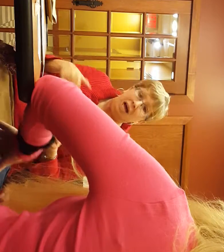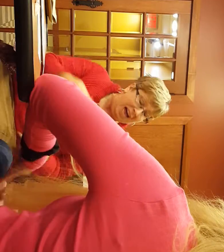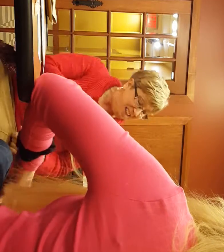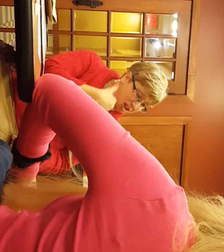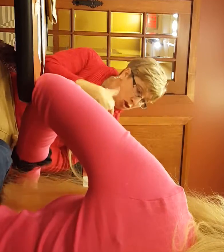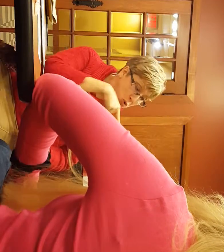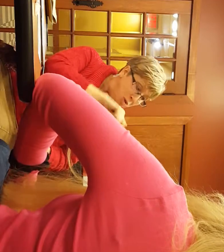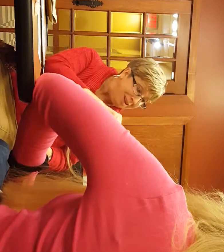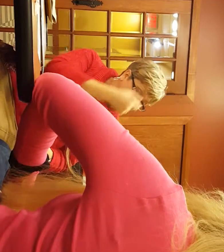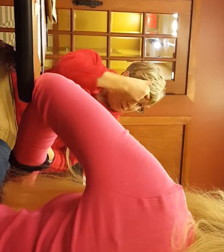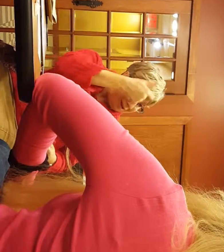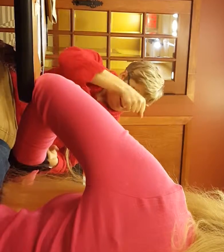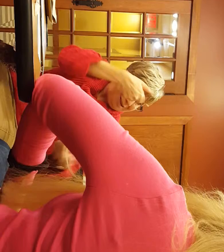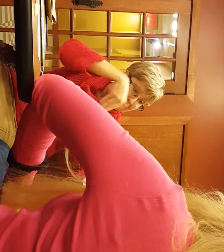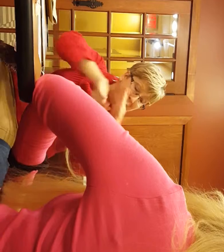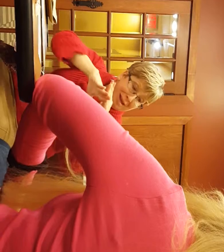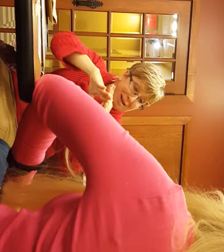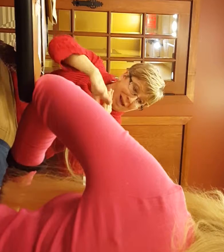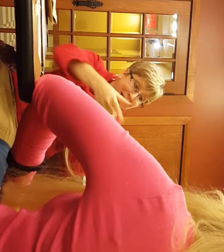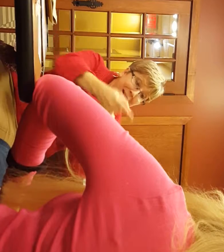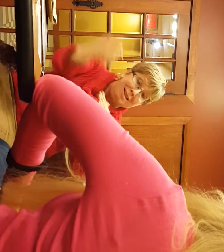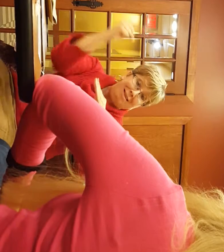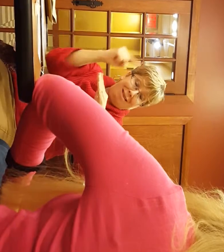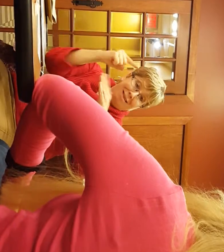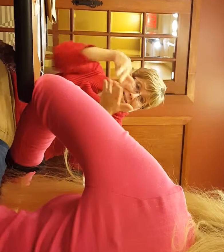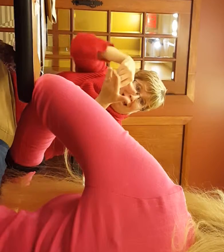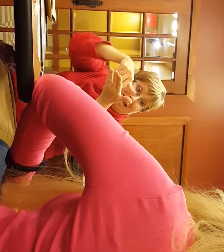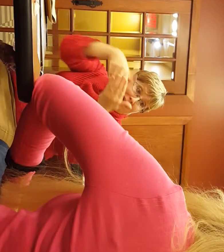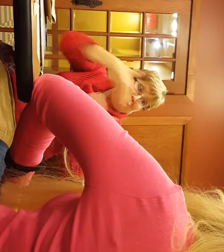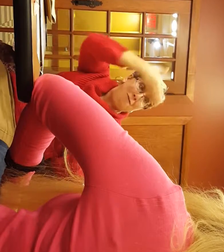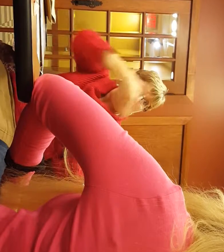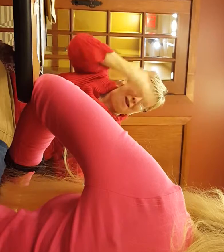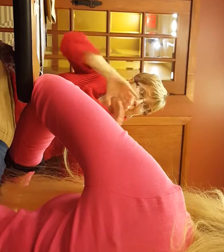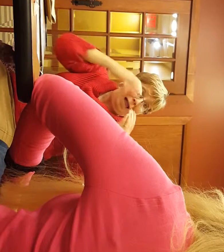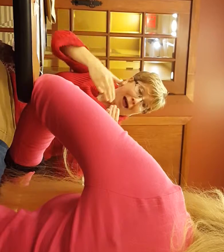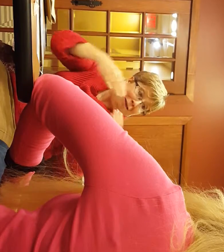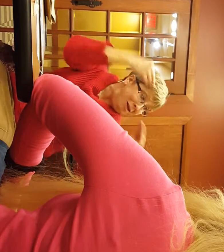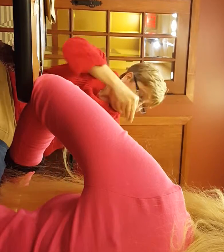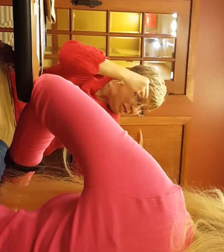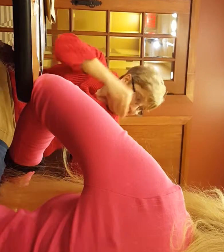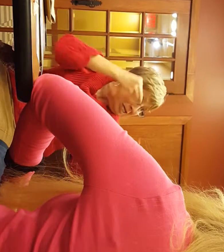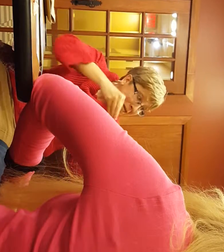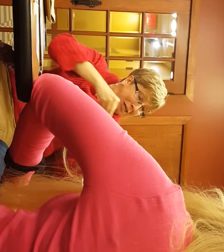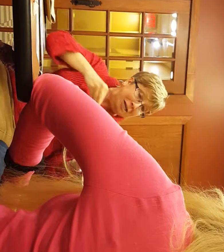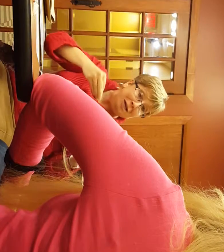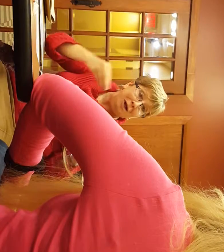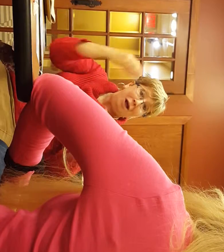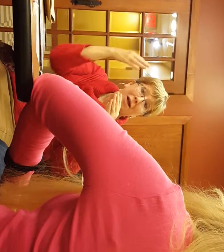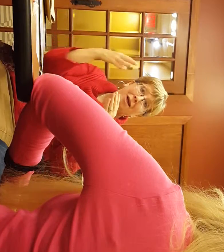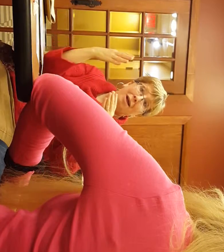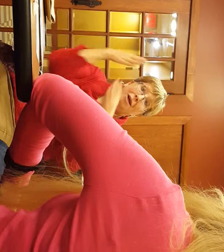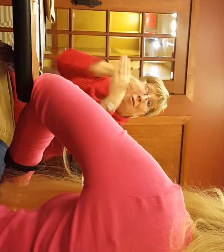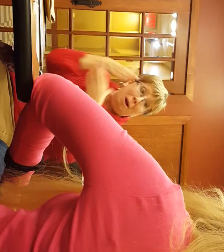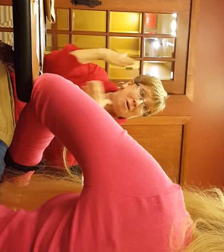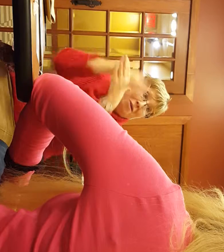Because every time, if I'm sitting up here, he has to like interject, and I don't mind usually, but today he was in